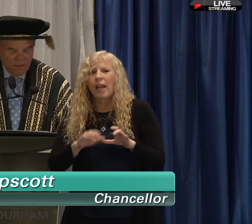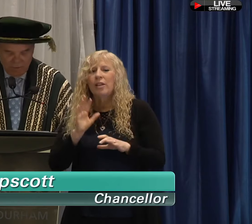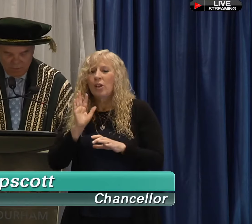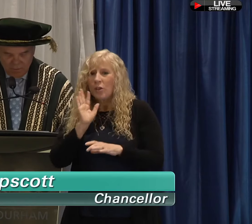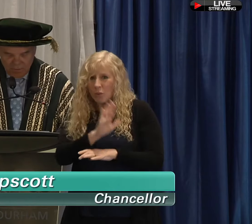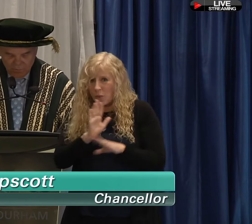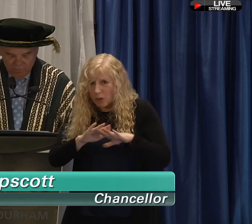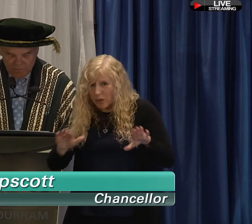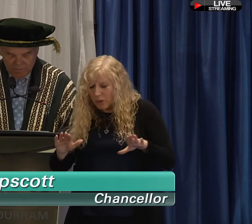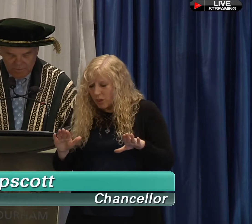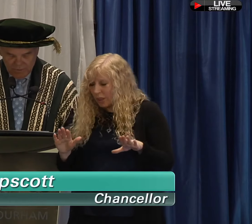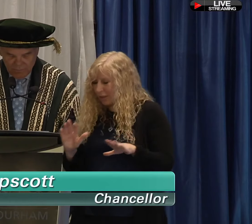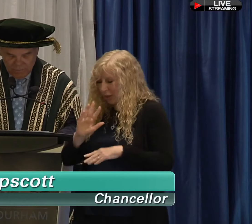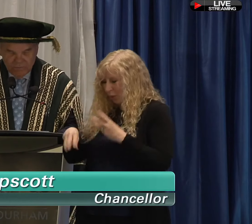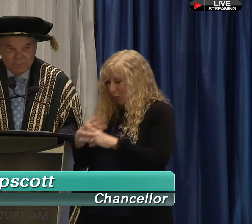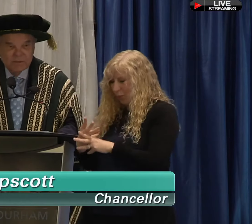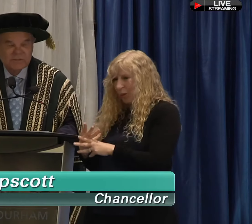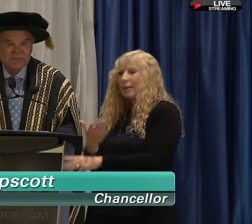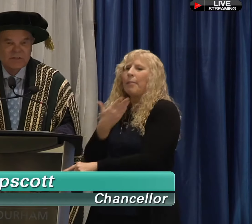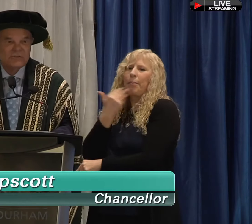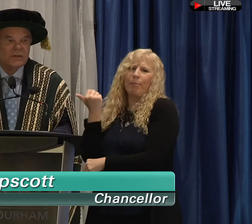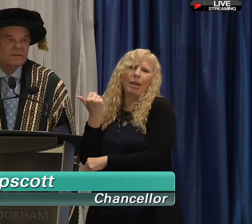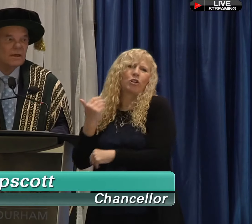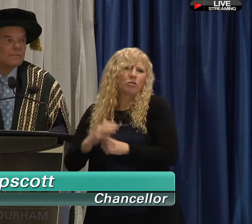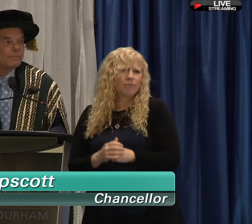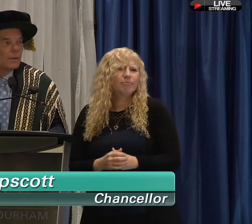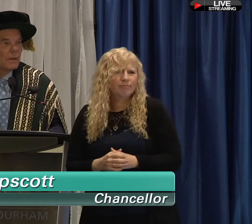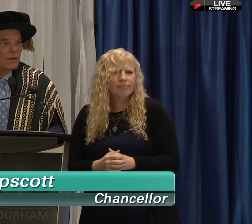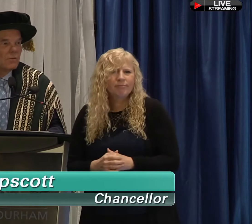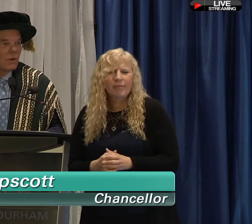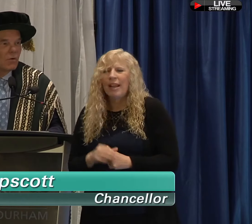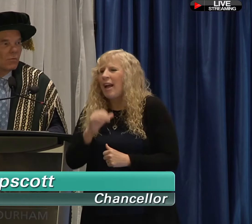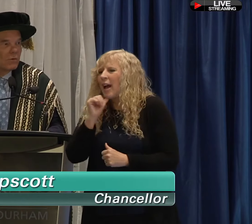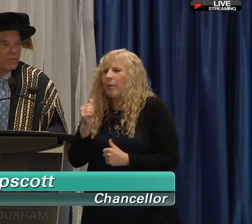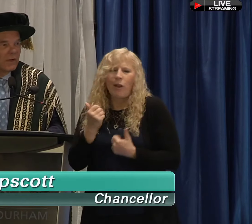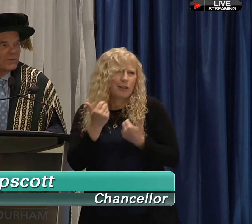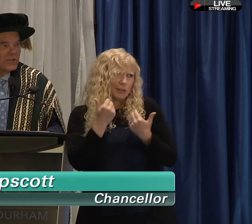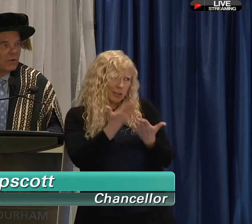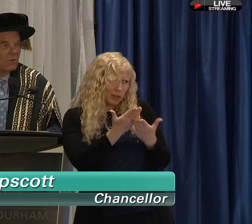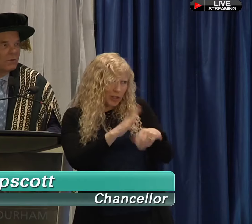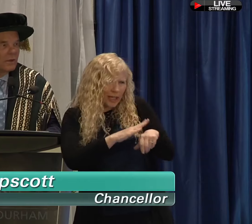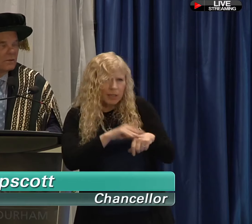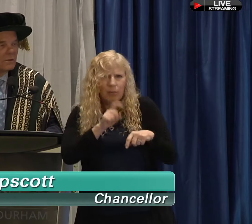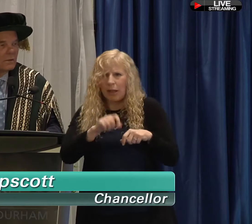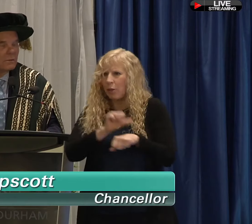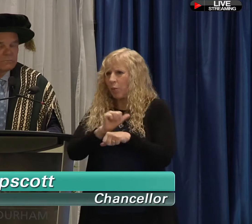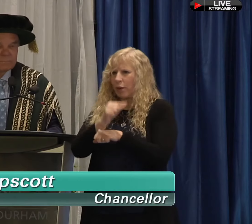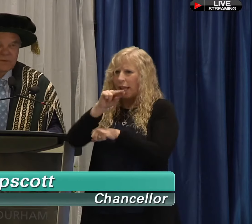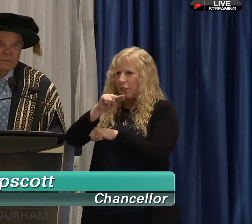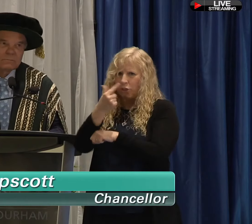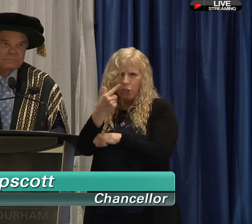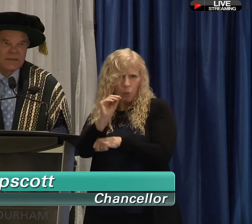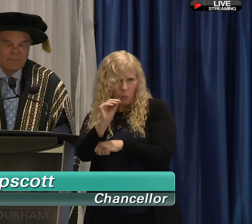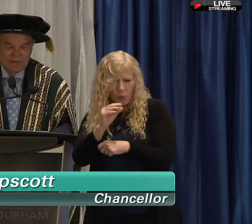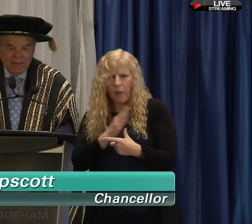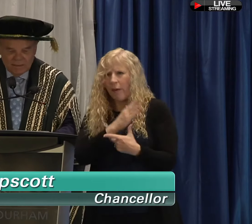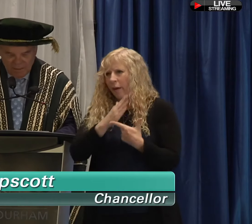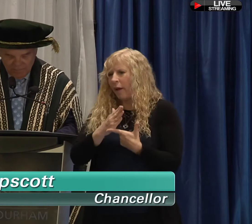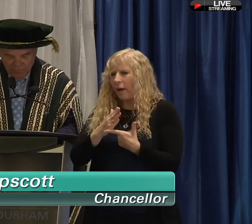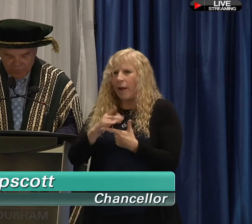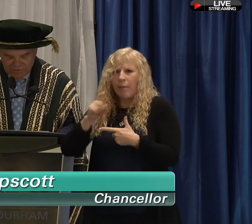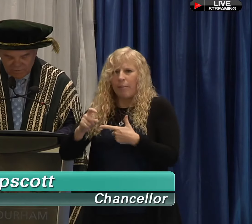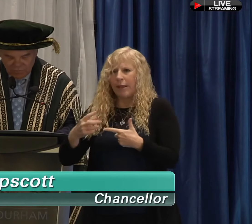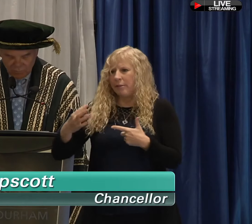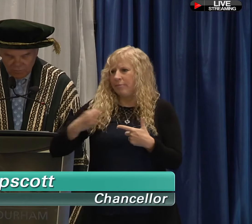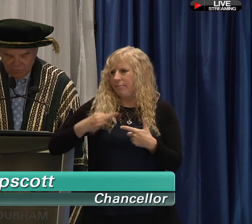kids inherit will be a better one. Now, I'm not suggesting that you all go work for an NGO or that you become a